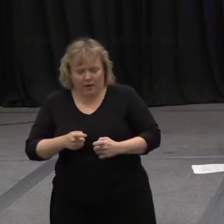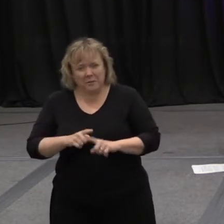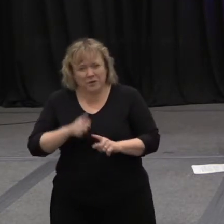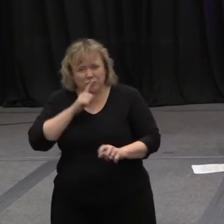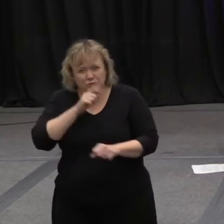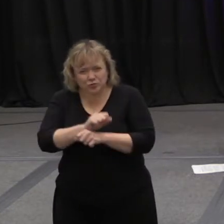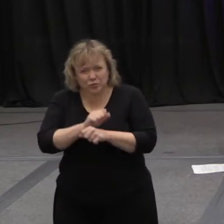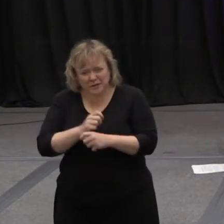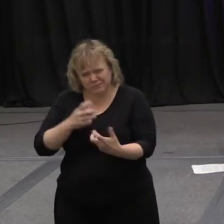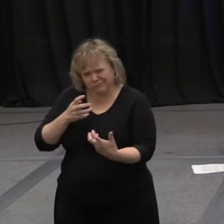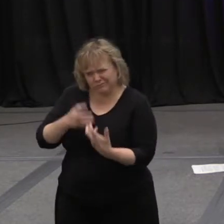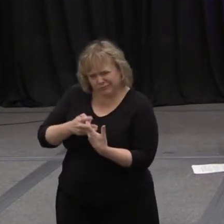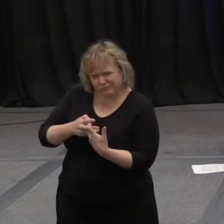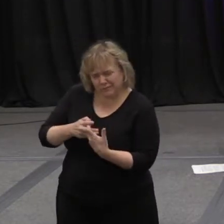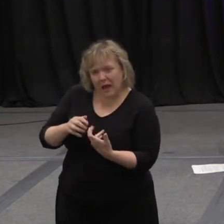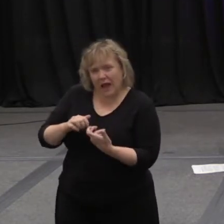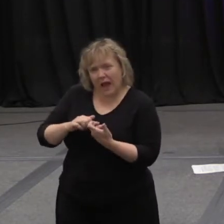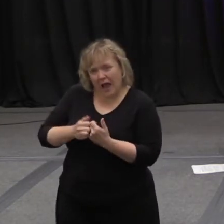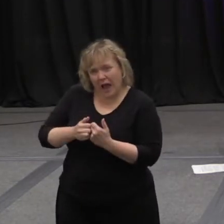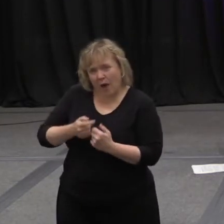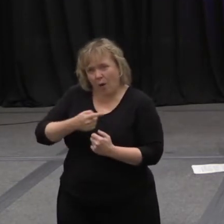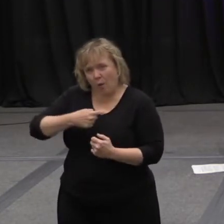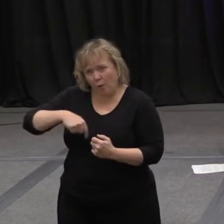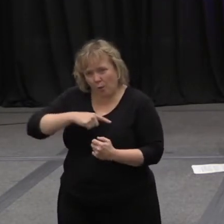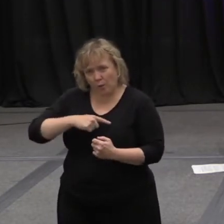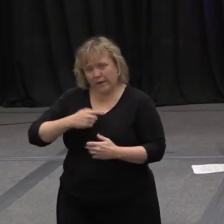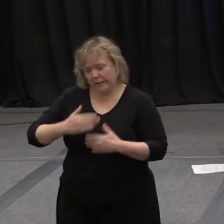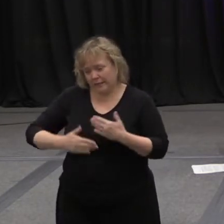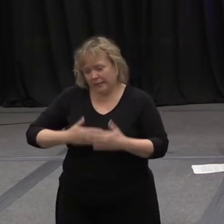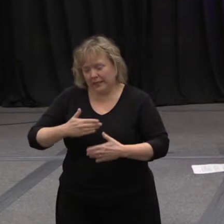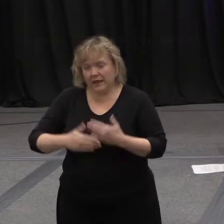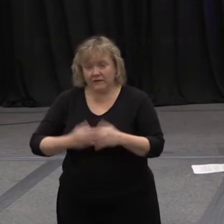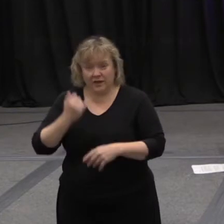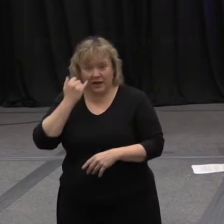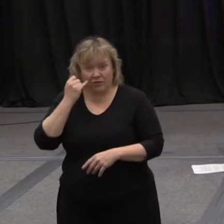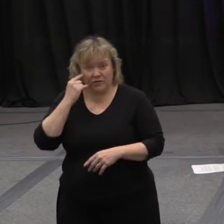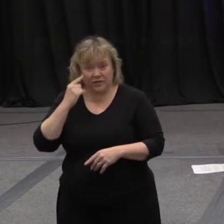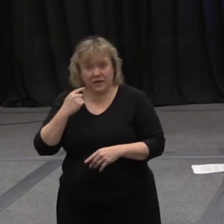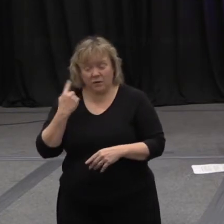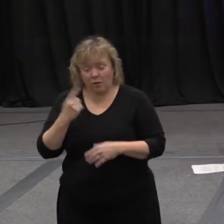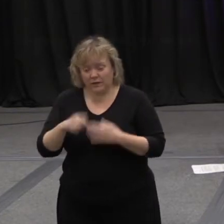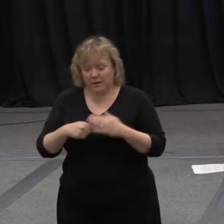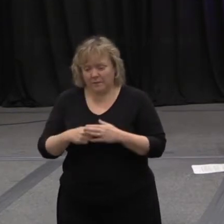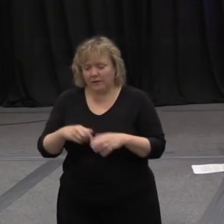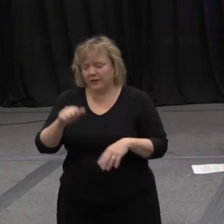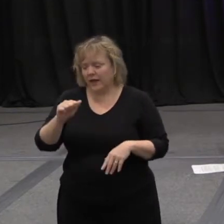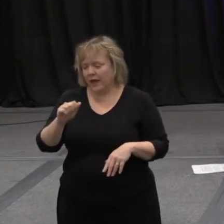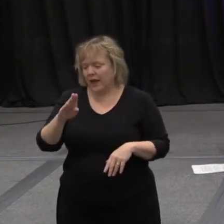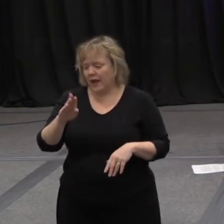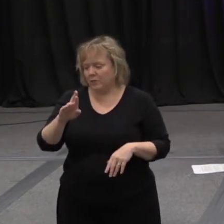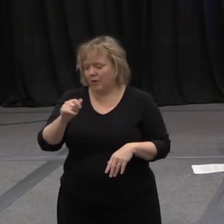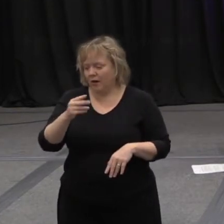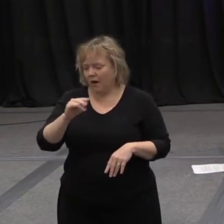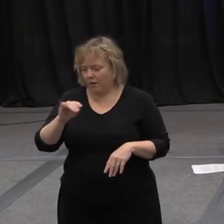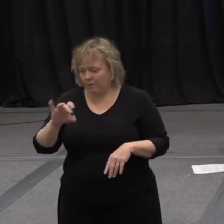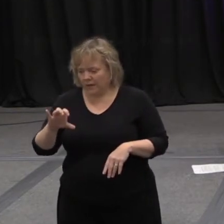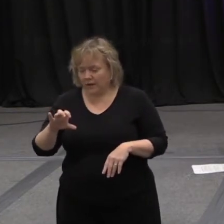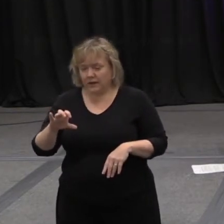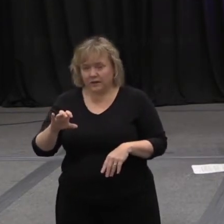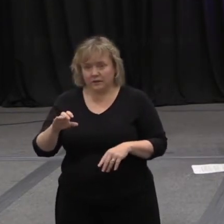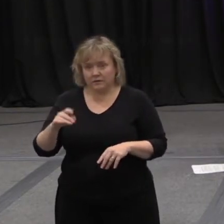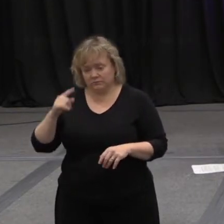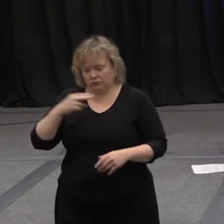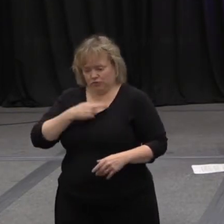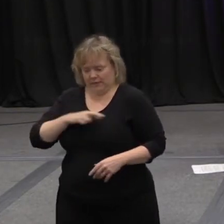are. If we look at that foundational myth of the Abrahamic faiths, the body was formed first from